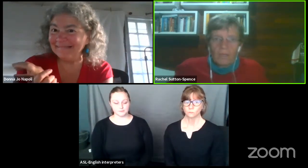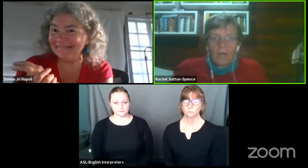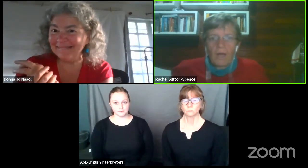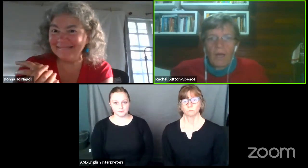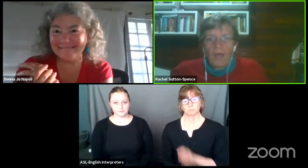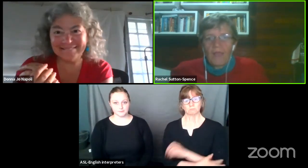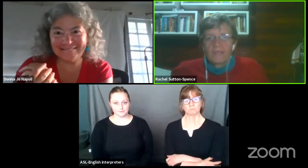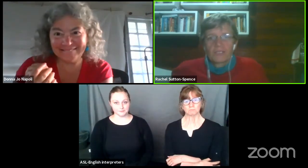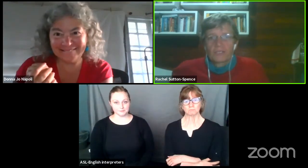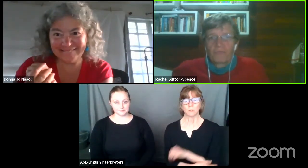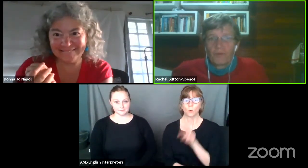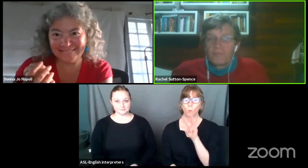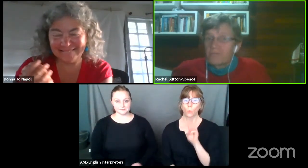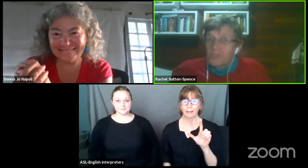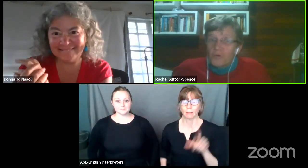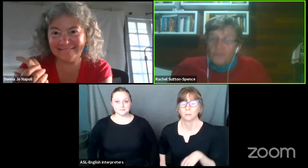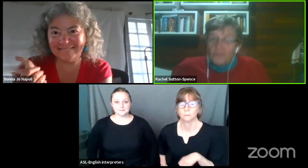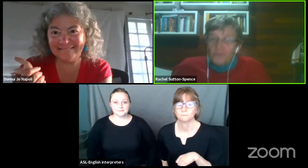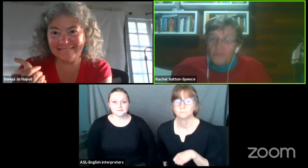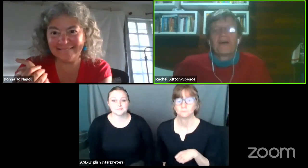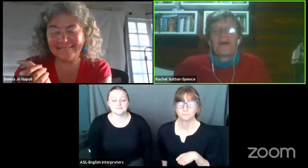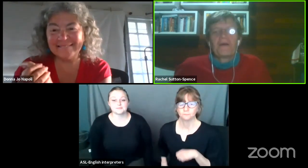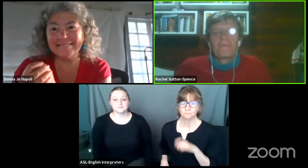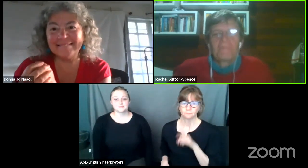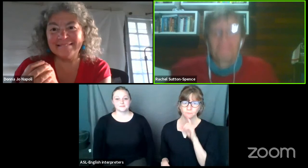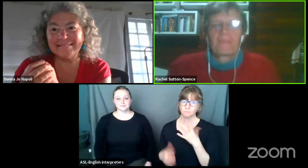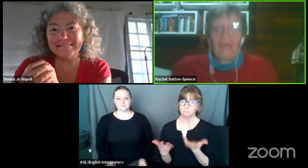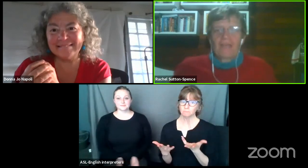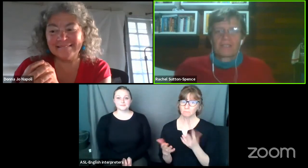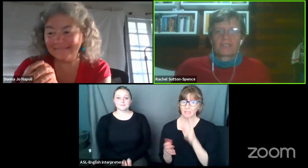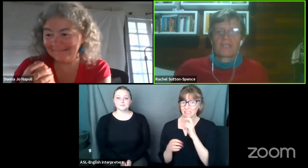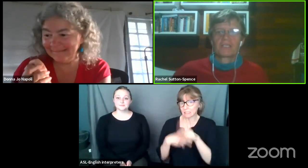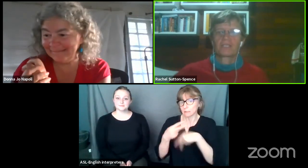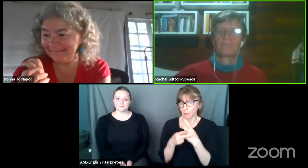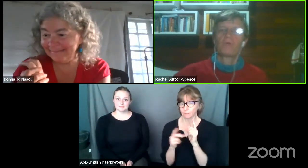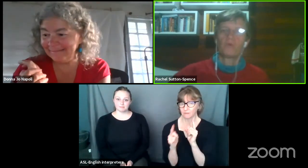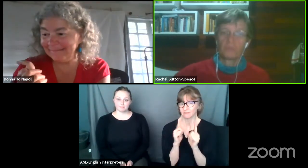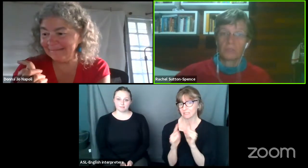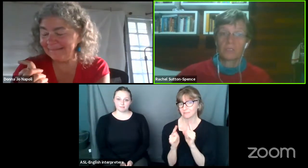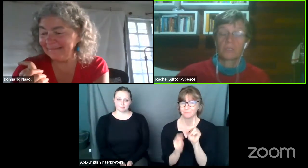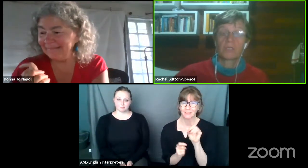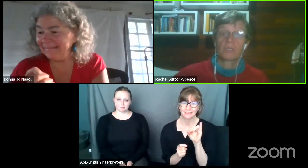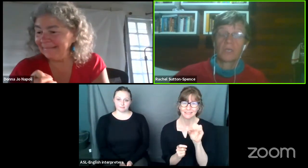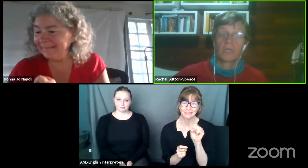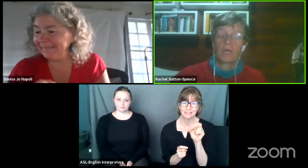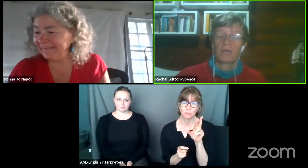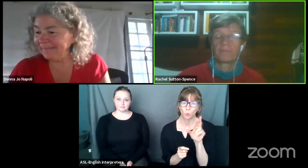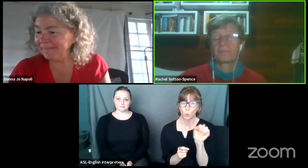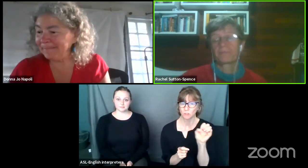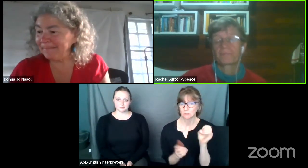Well, it's a form of discourse, and it's an important